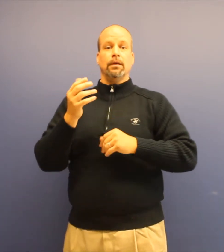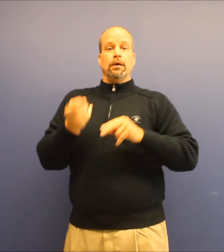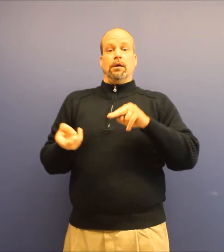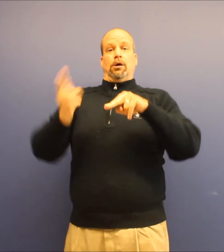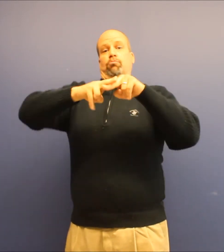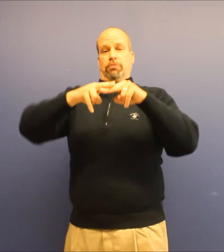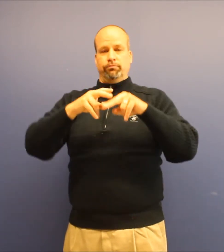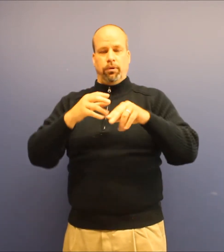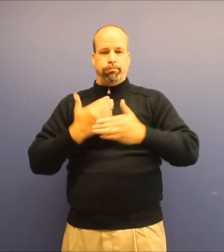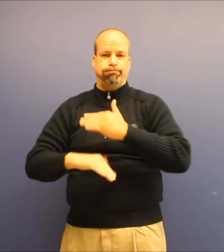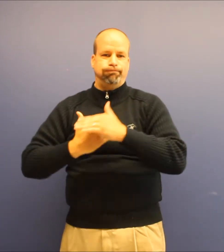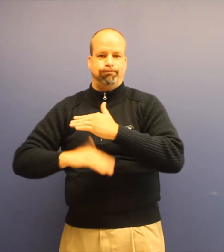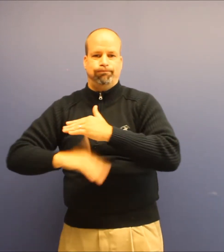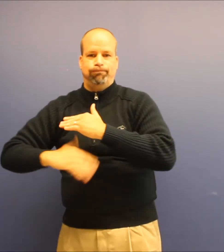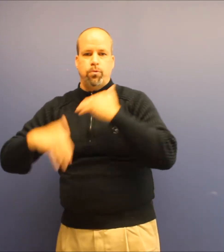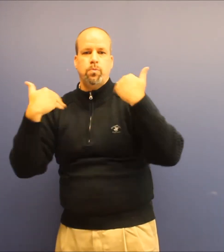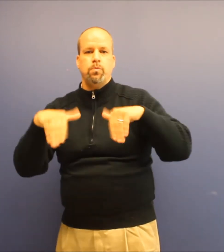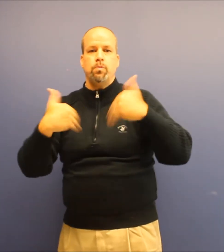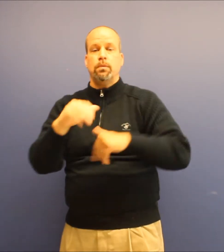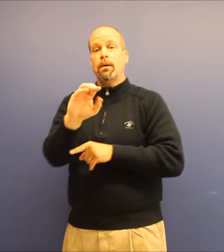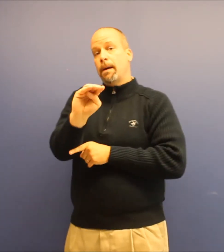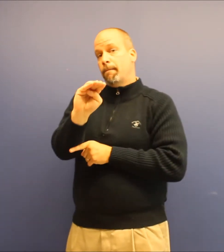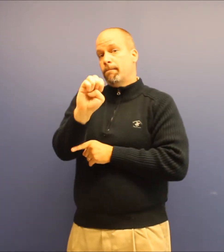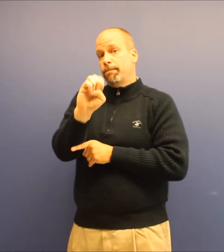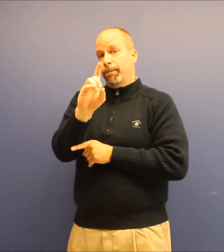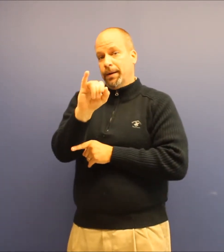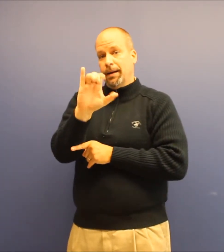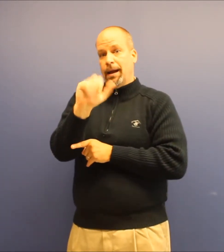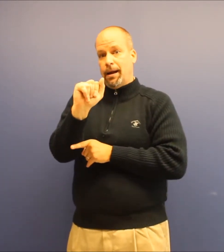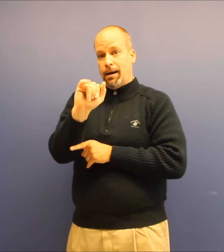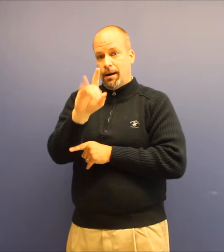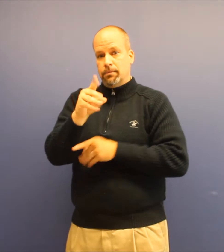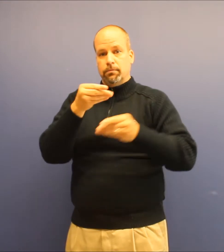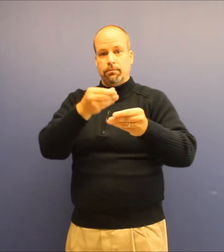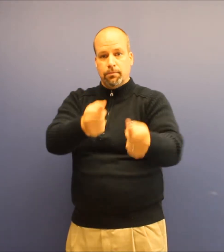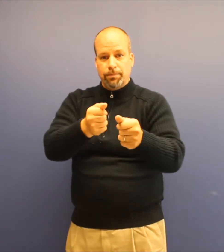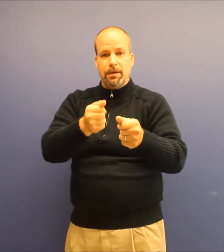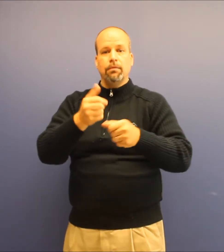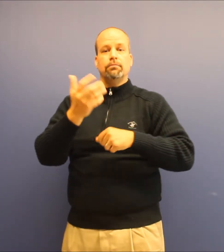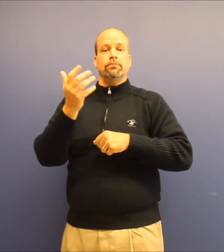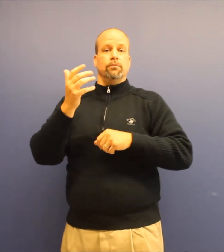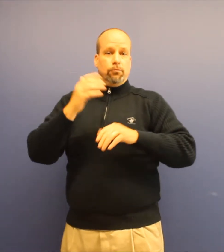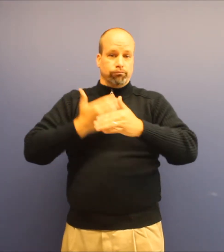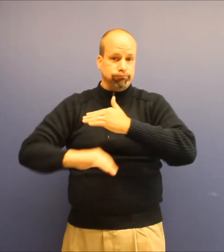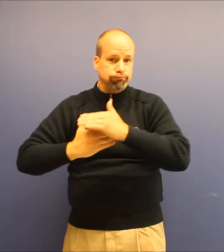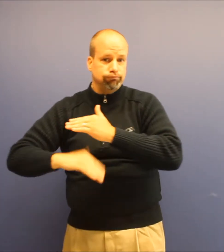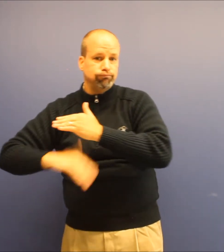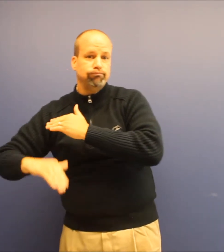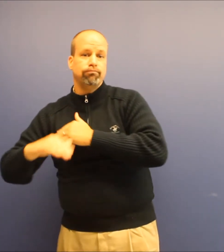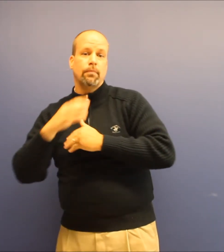increasing birth rates and Medicaid spending for childbirth and children's insurance.